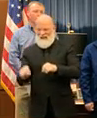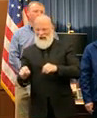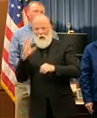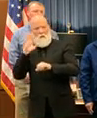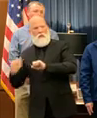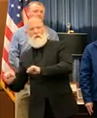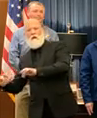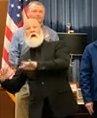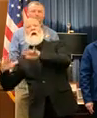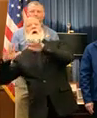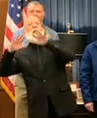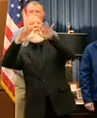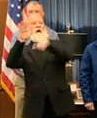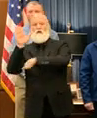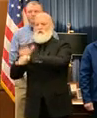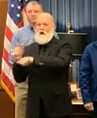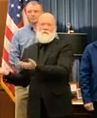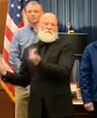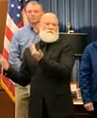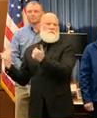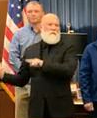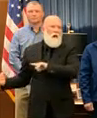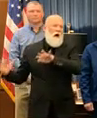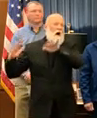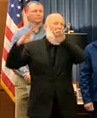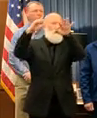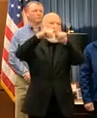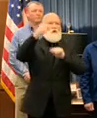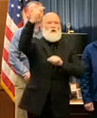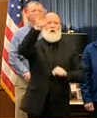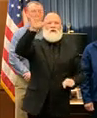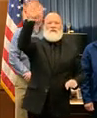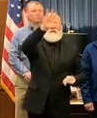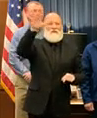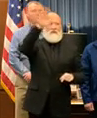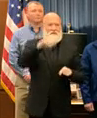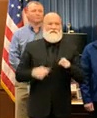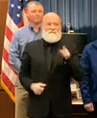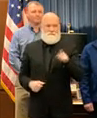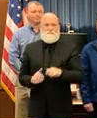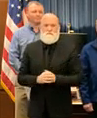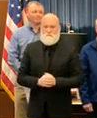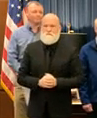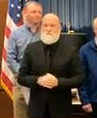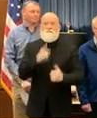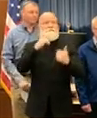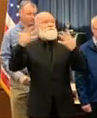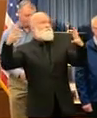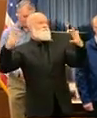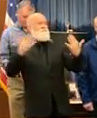that we can. All right, thank you, everyone.